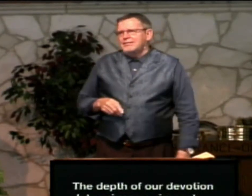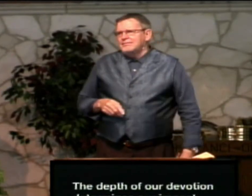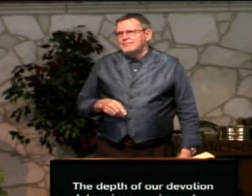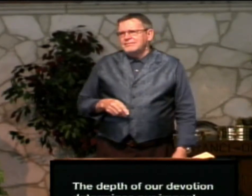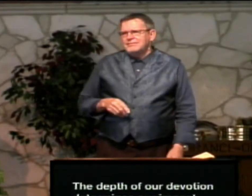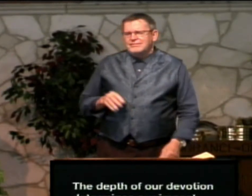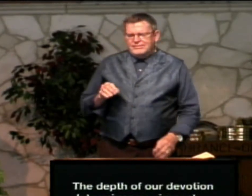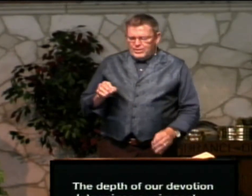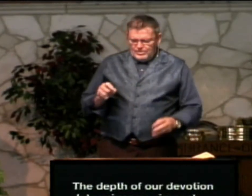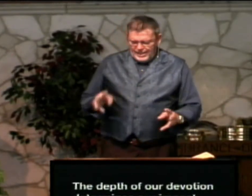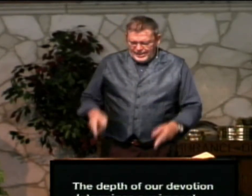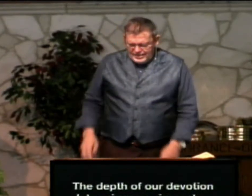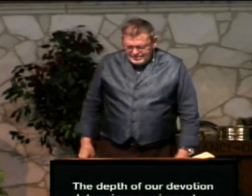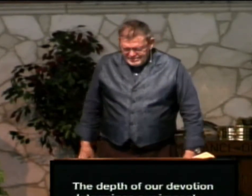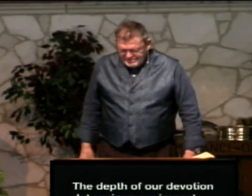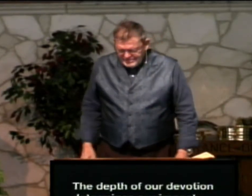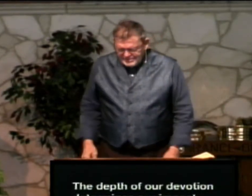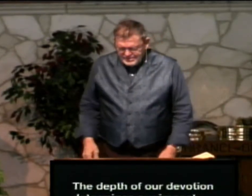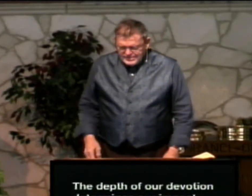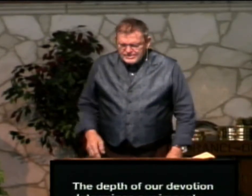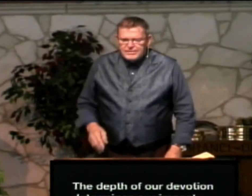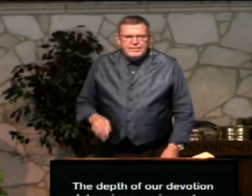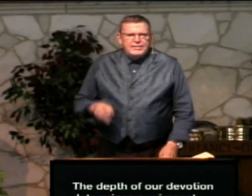Perfect? No way.